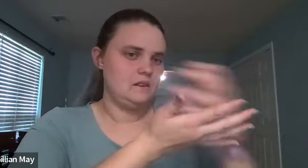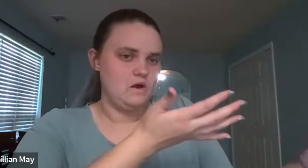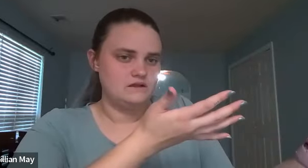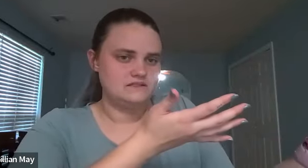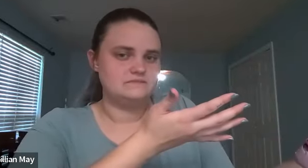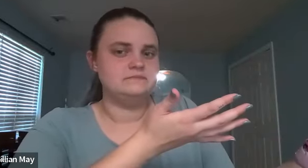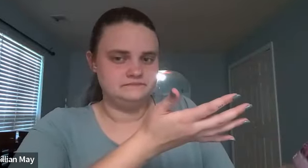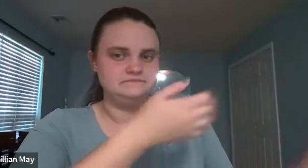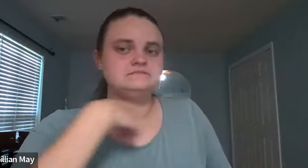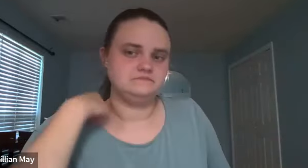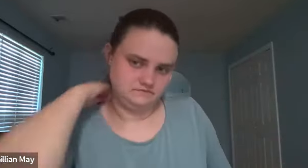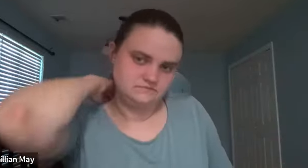Like loss.